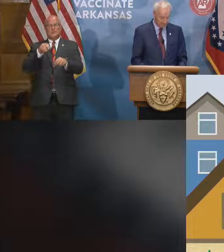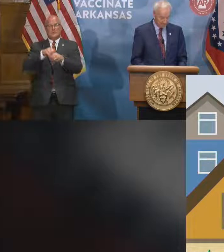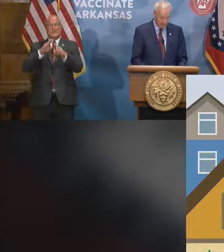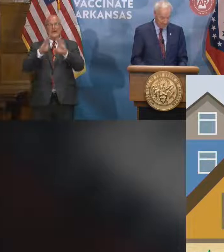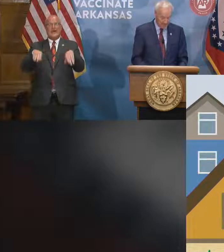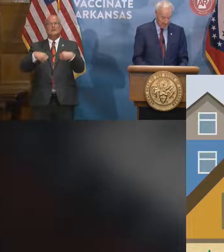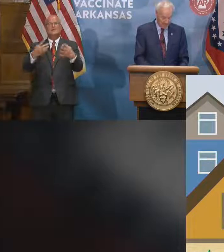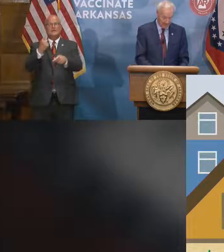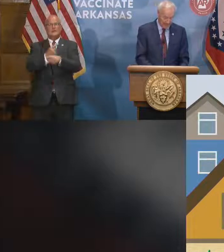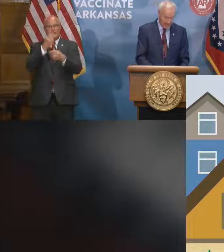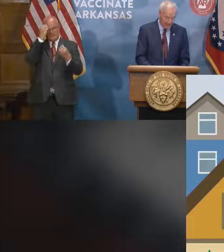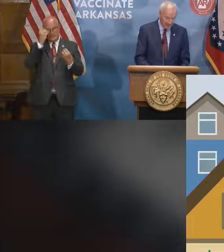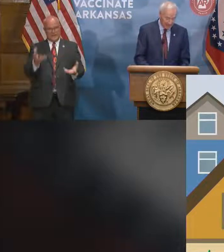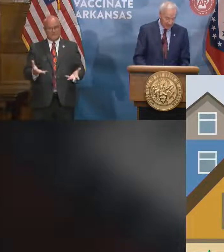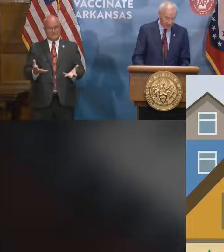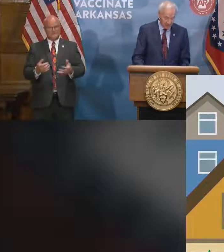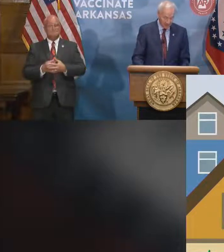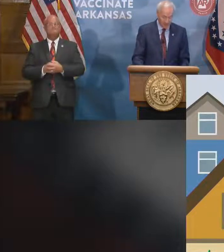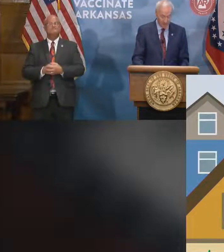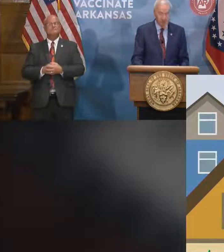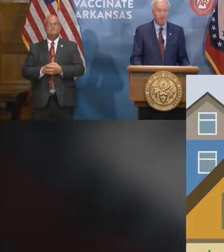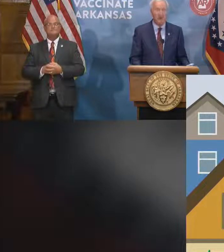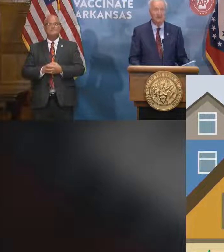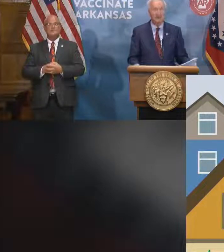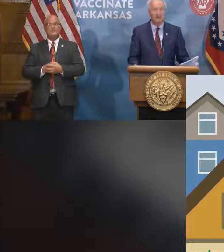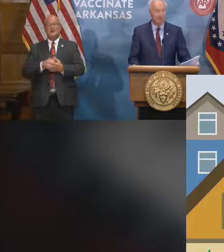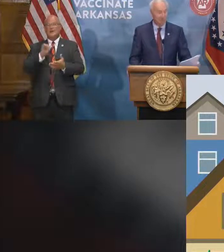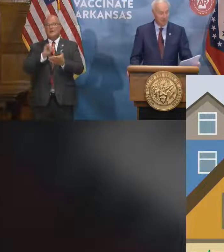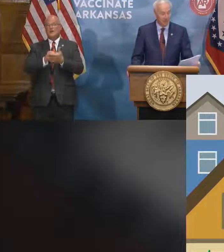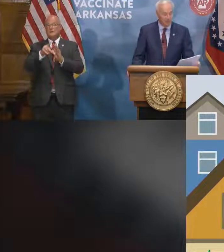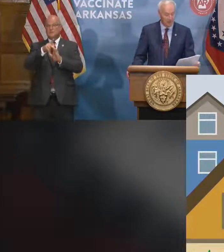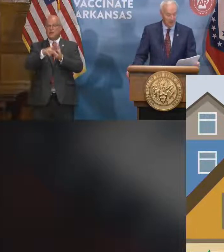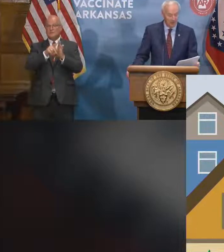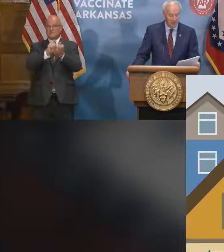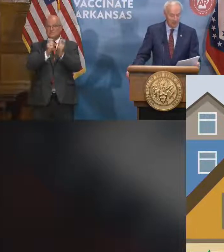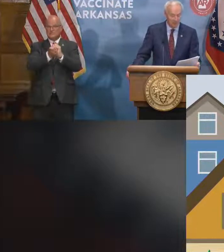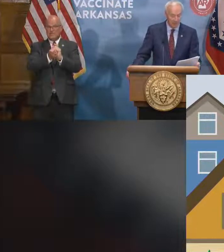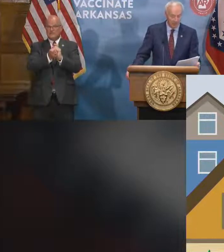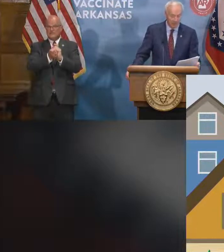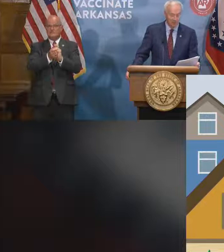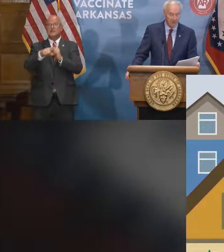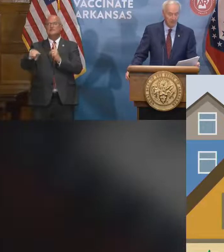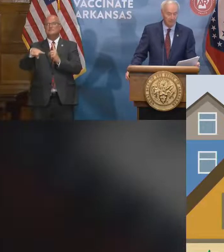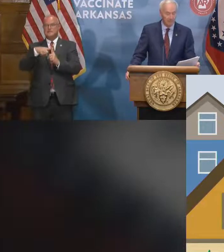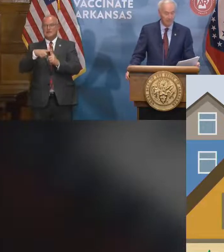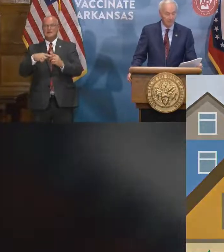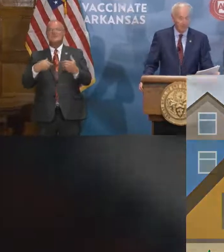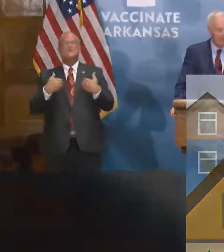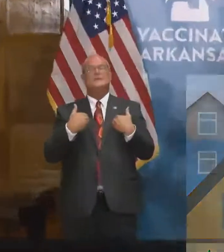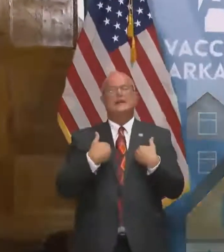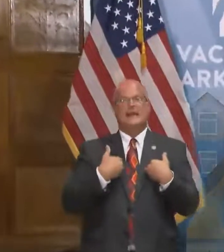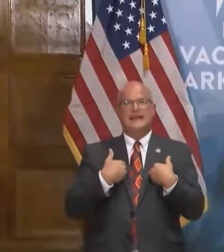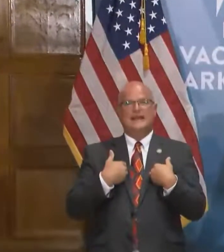information. In addition to those policy changes, we've also